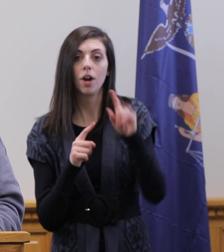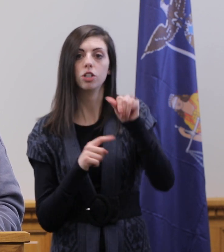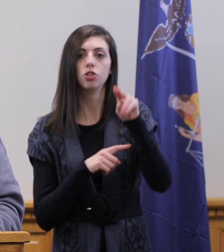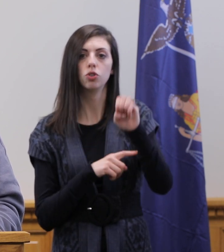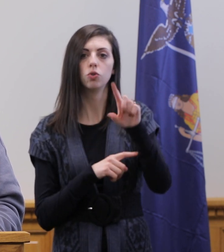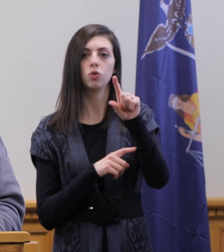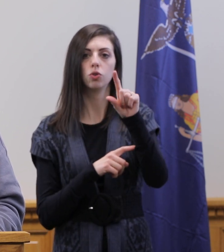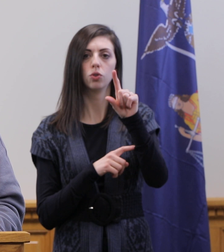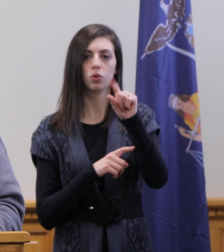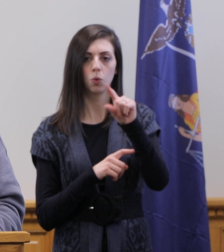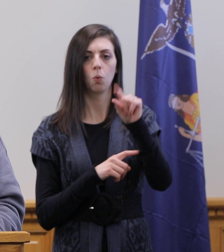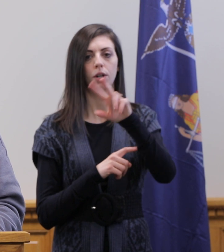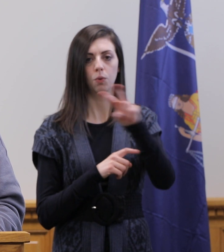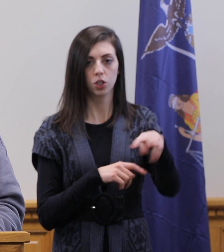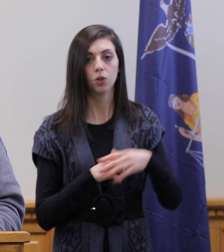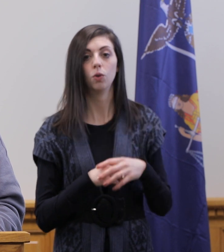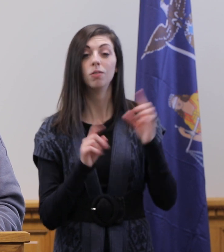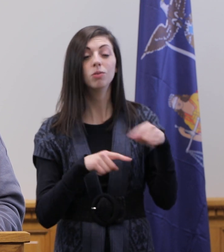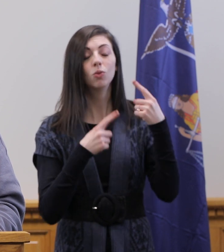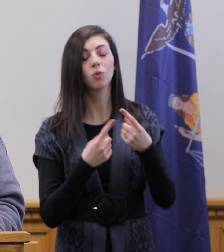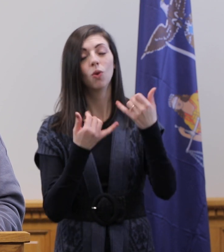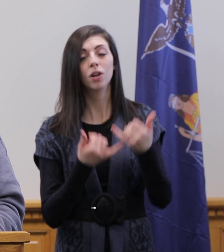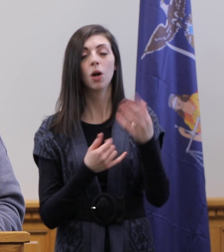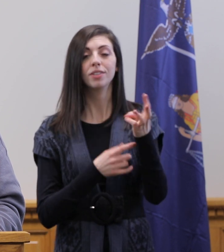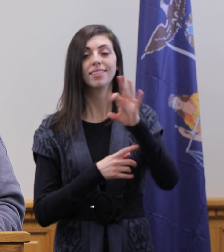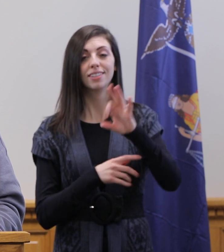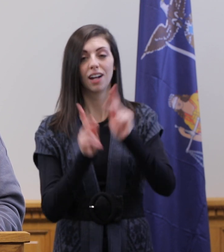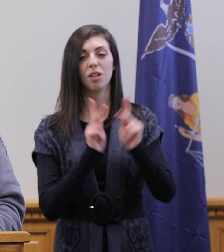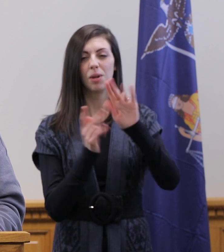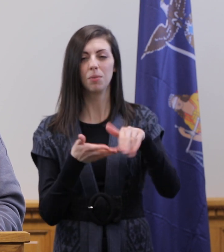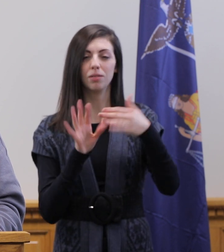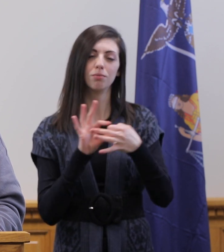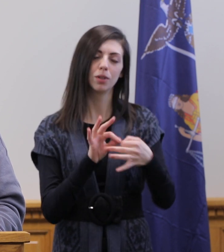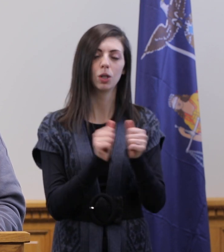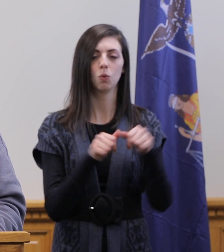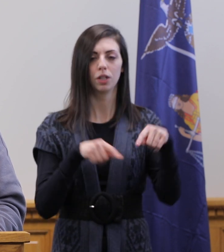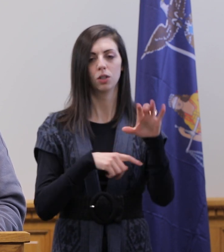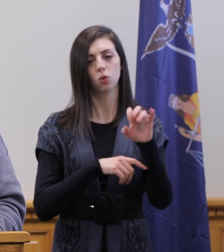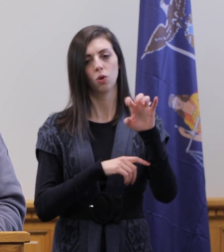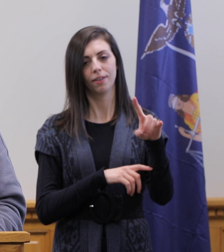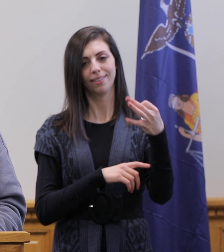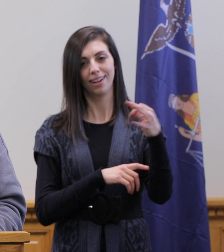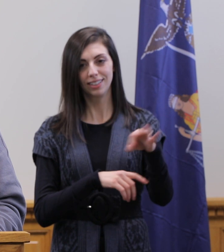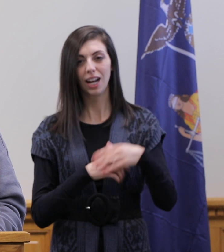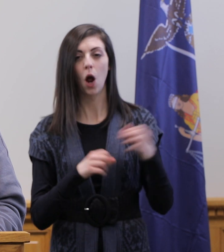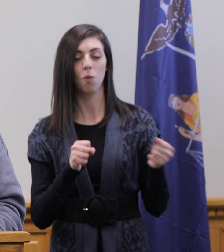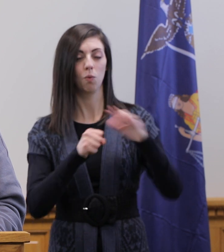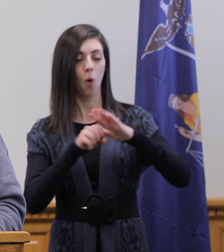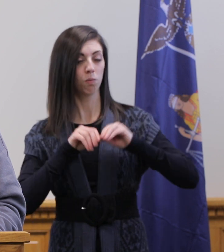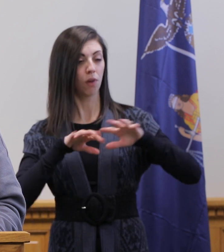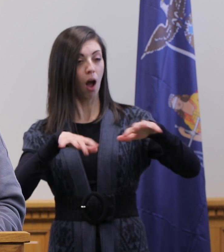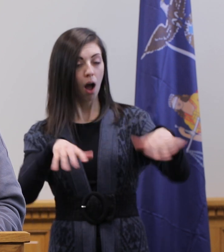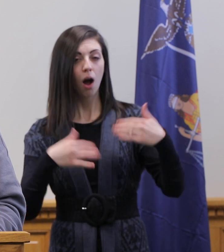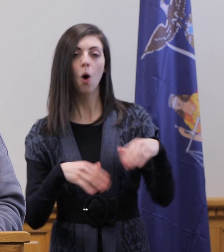lost 69 community residents to this virus. With COVID's rampant spread in our county and more than 500 new cases reported